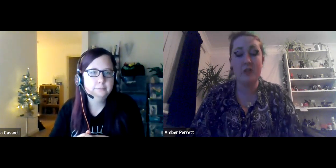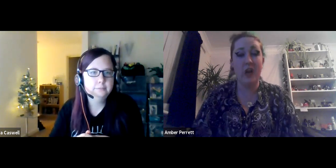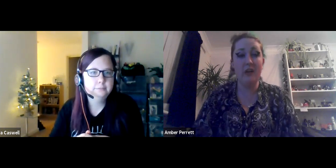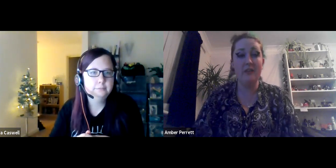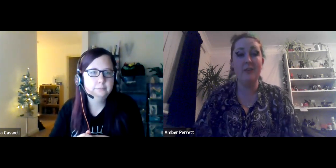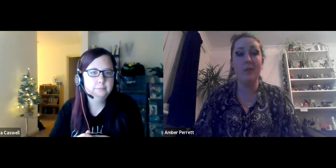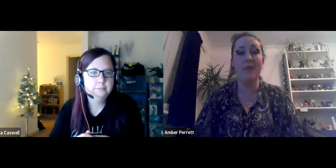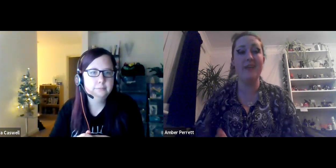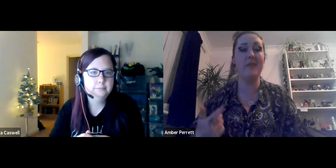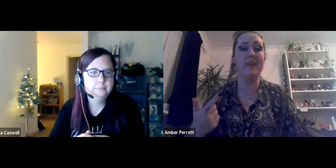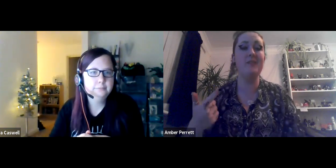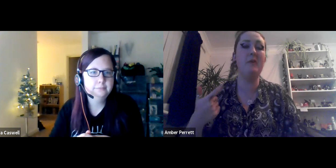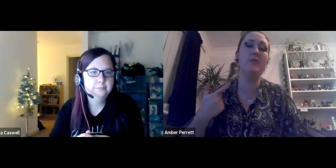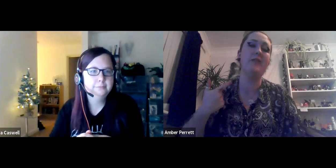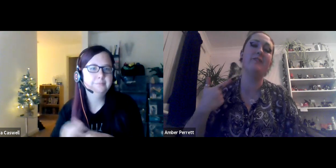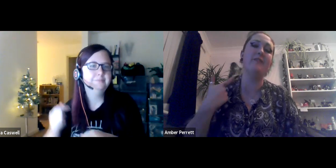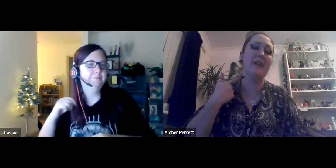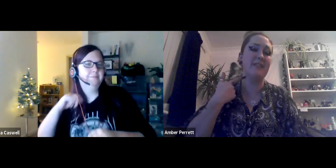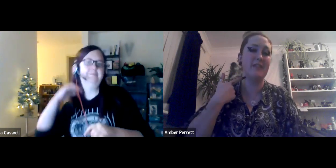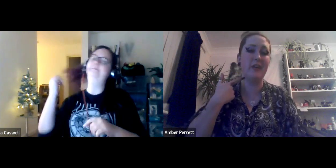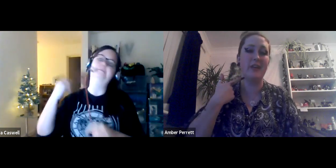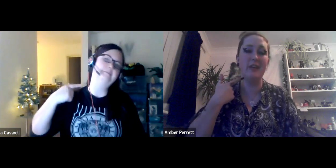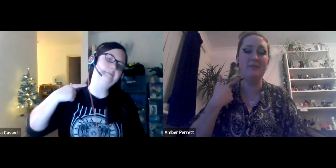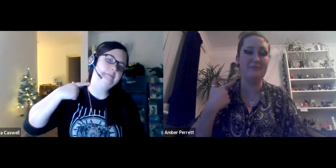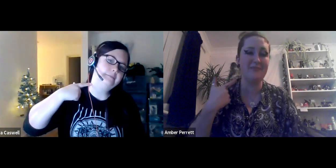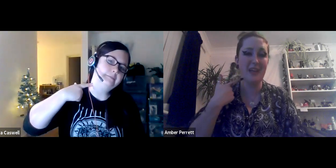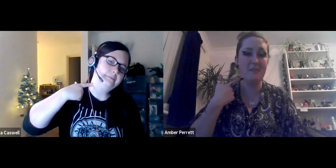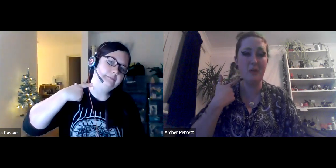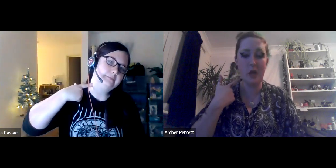Butcher, don't know why we need to know these. Butcher is the finger to the jugular. That's butcher.